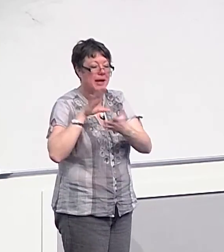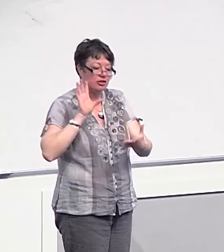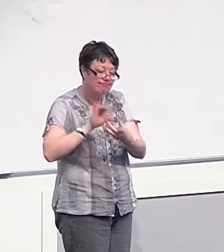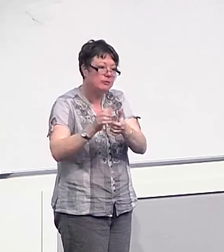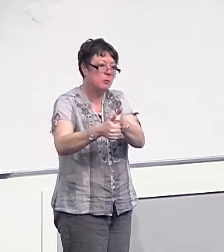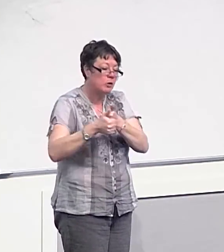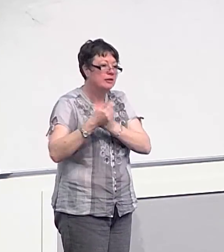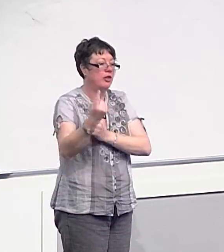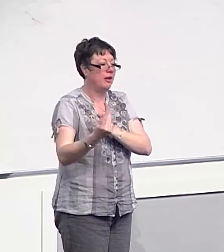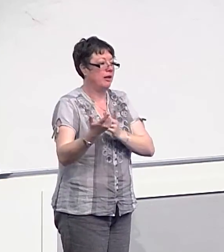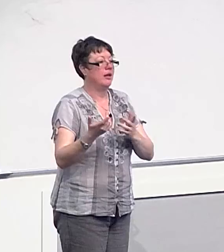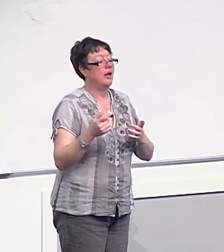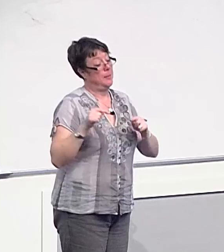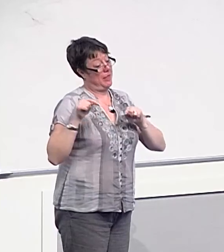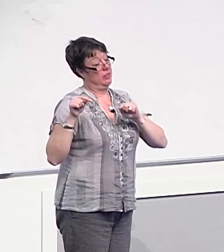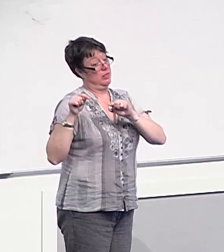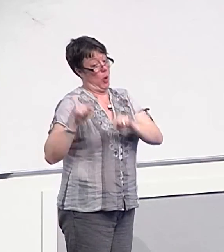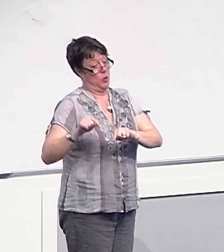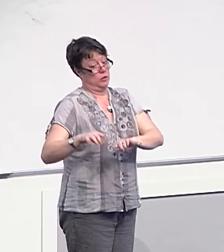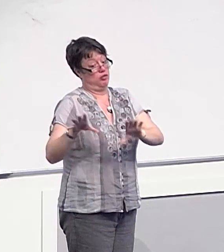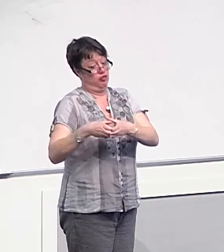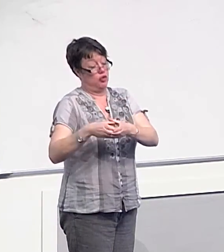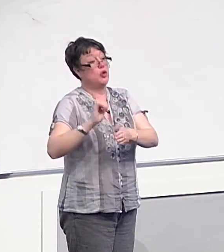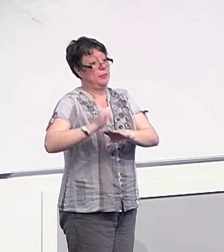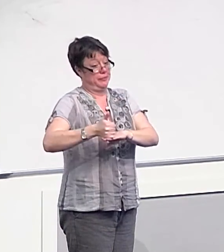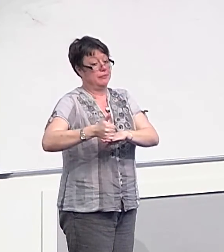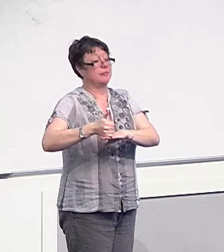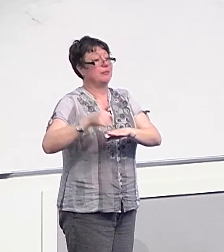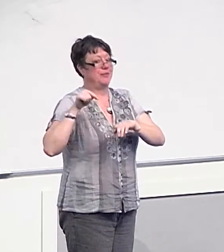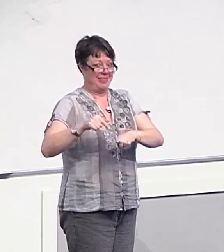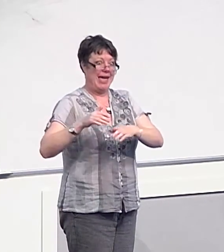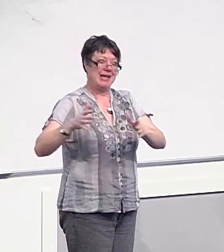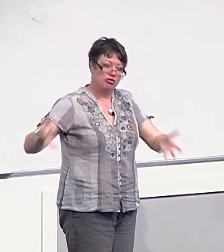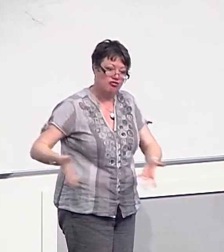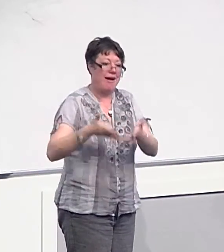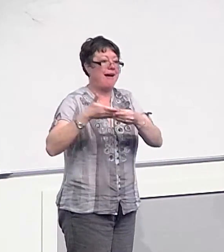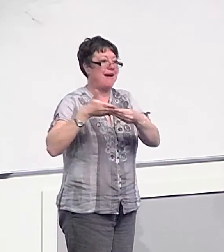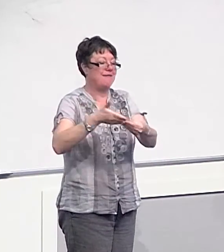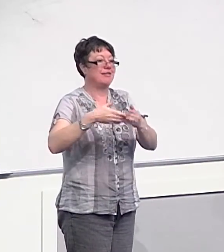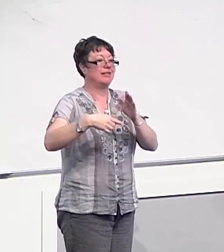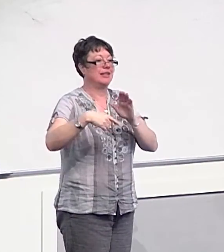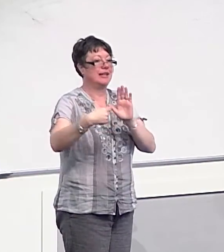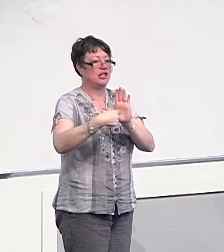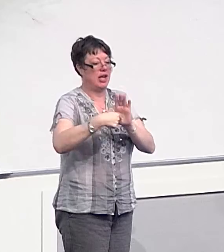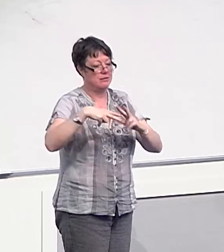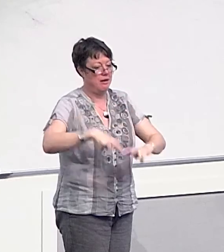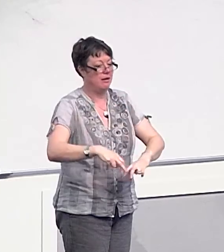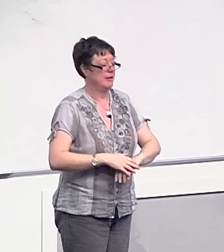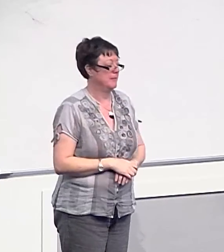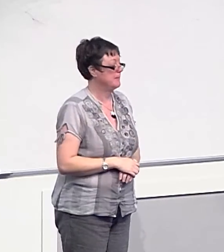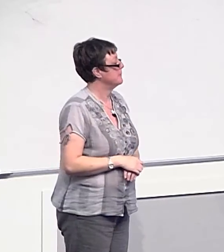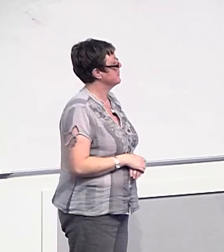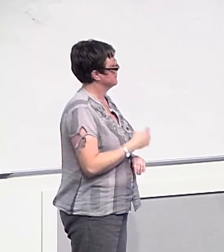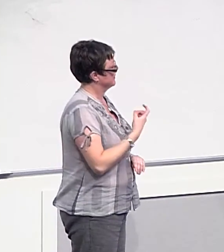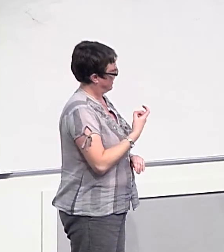and those groups drive agendas. Yeah. And I was wondering about MAHSC's role in this, actually. I mean, if there are areas, perhaps there is a support